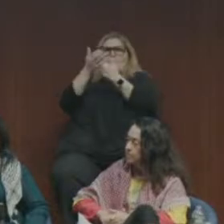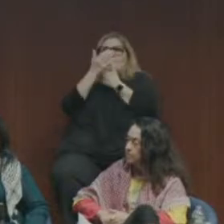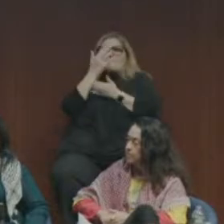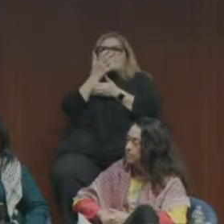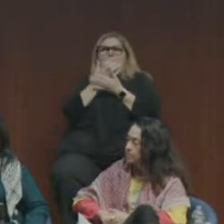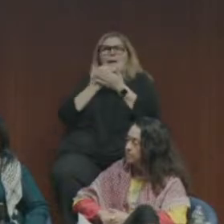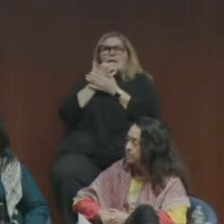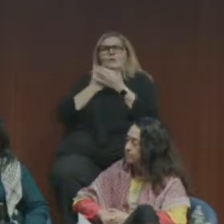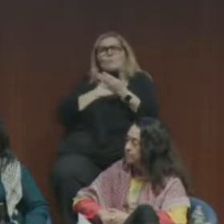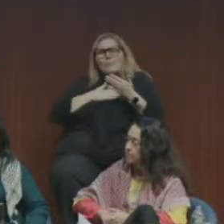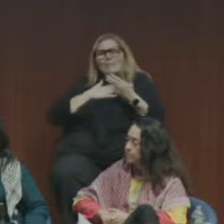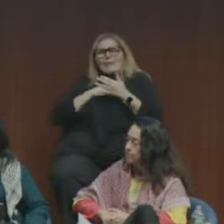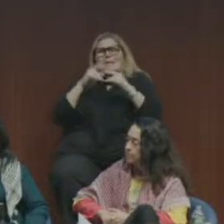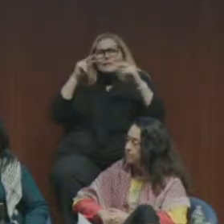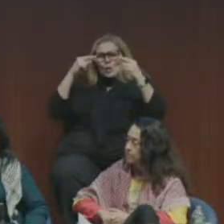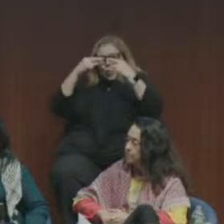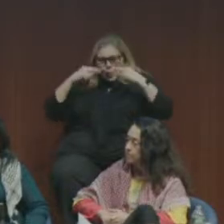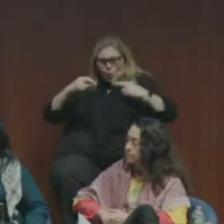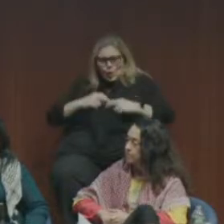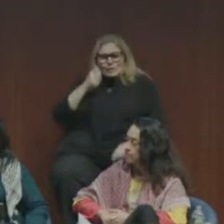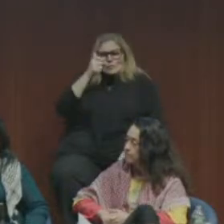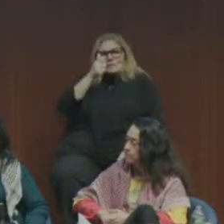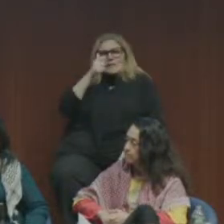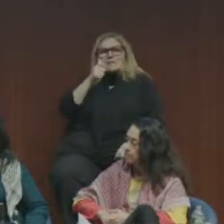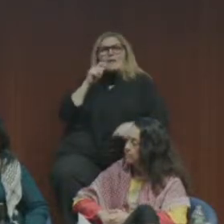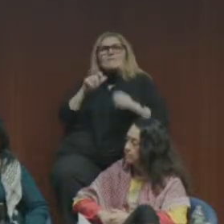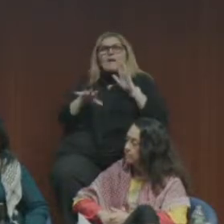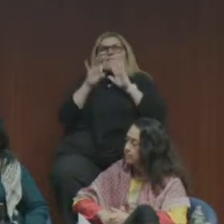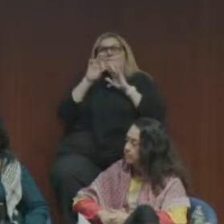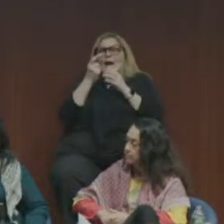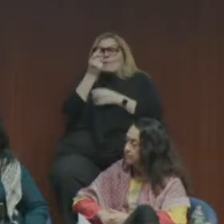deep within yourself and find whatever